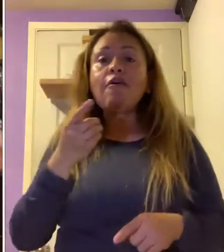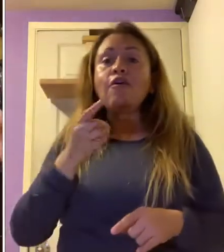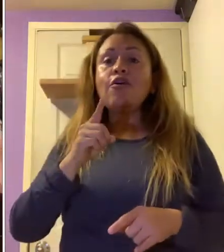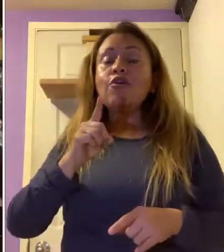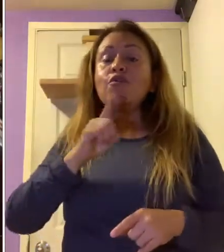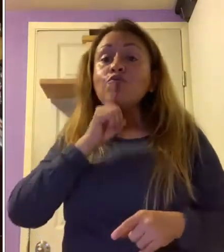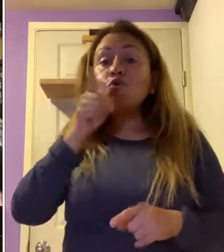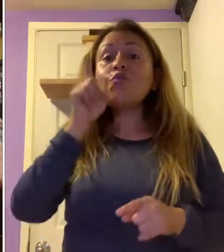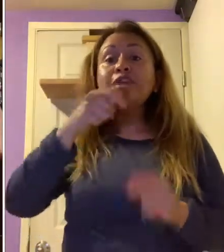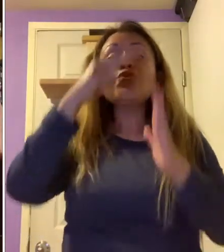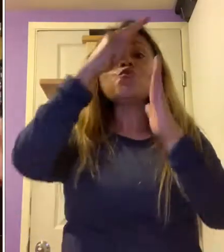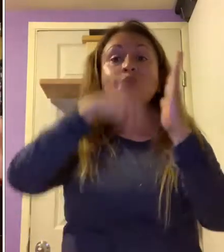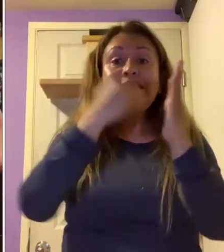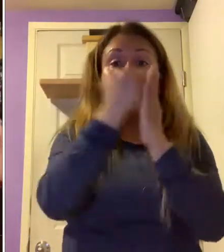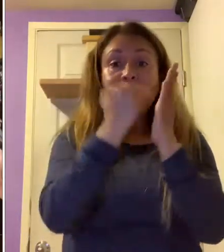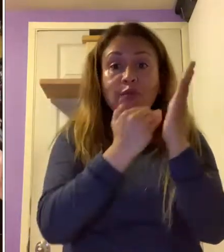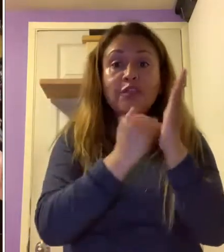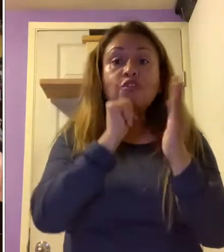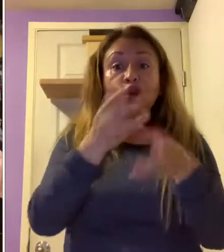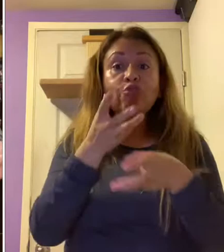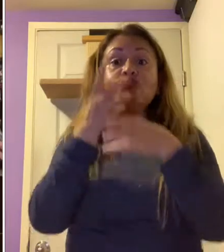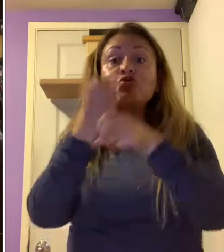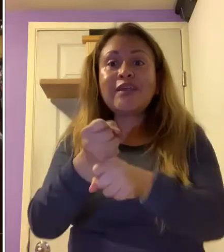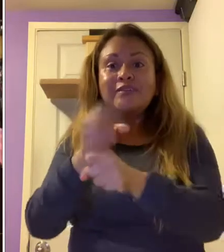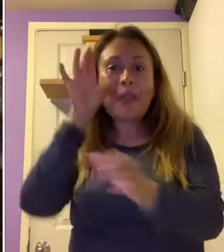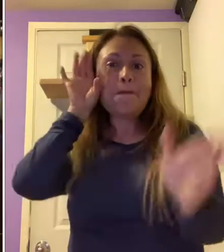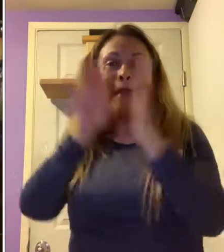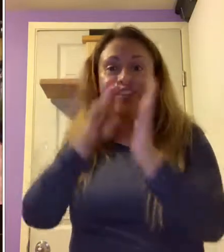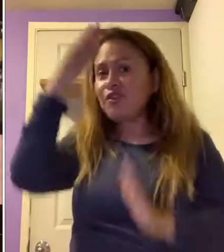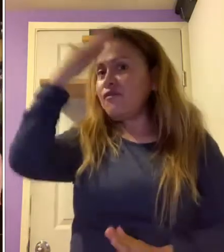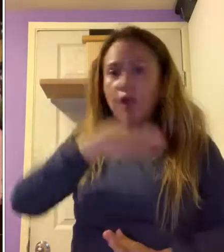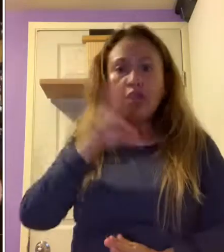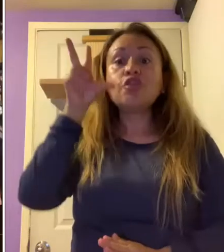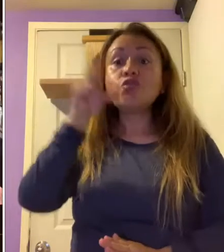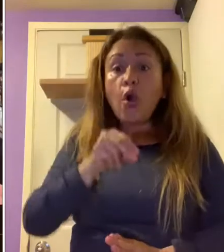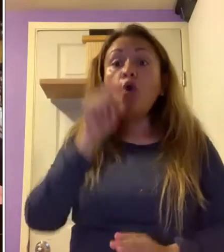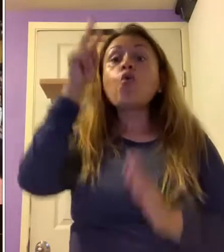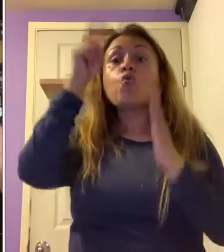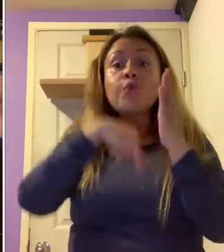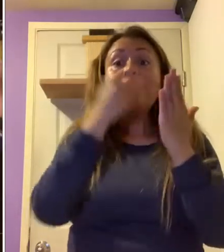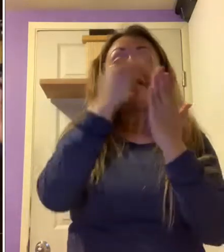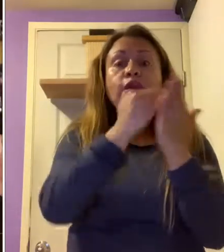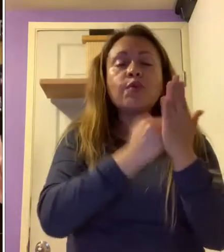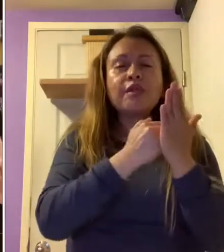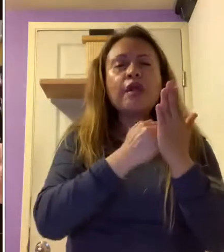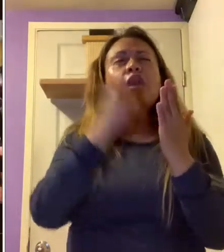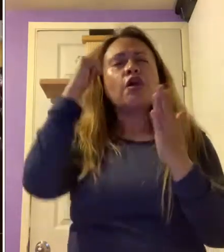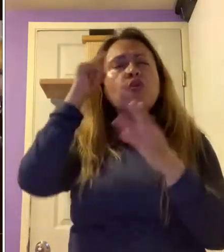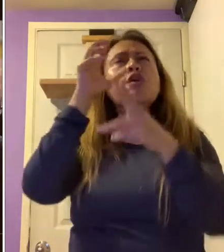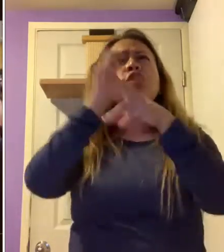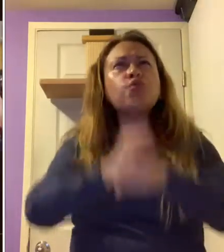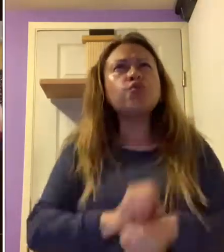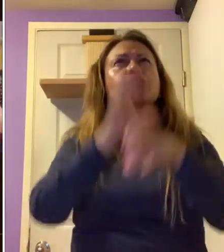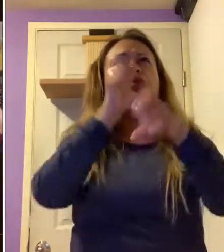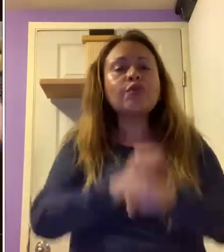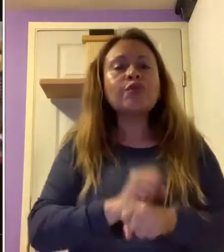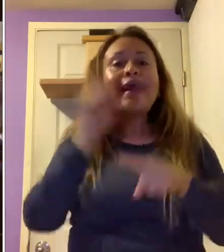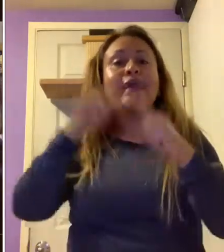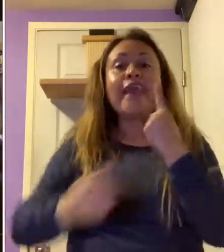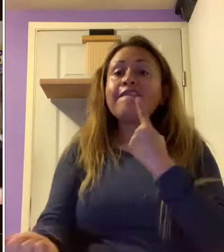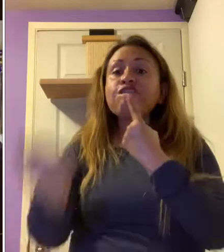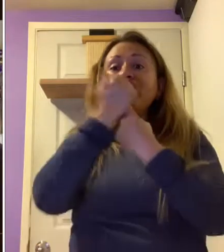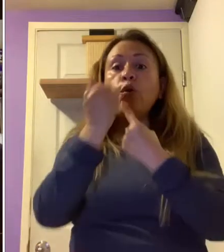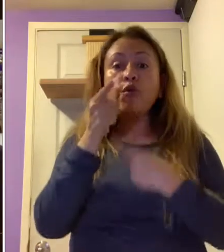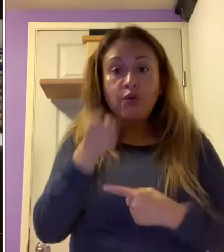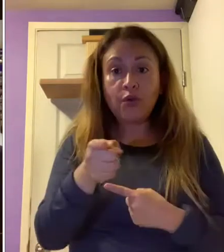dinner. They got you covered. Just read the ingredients, you guys. Once again, don't trust that pretty picture on the front. Once you read the ingredients, once you train your brain,